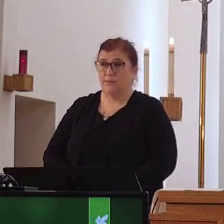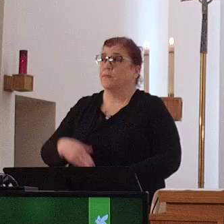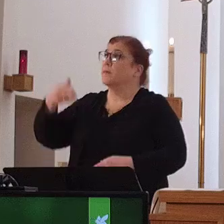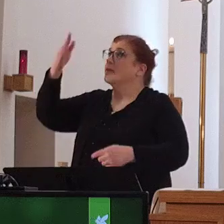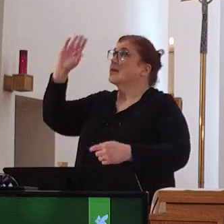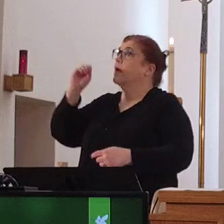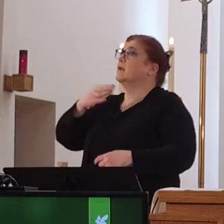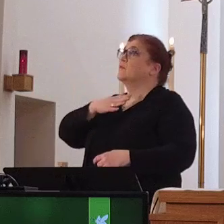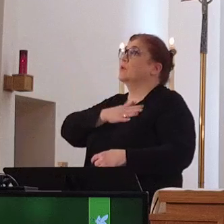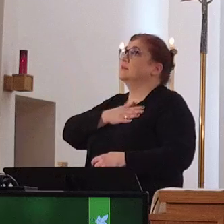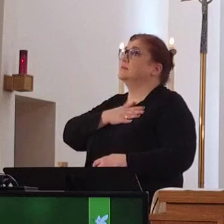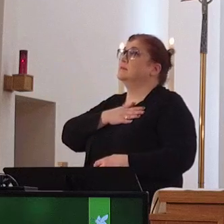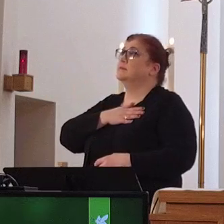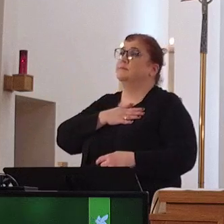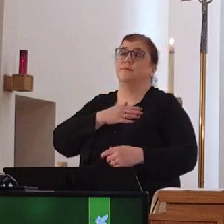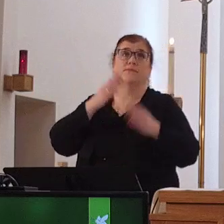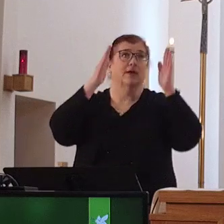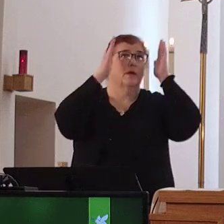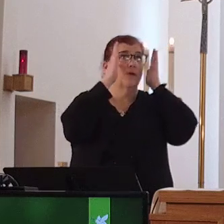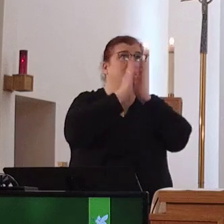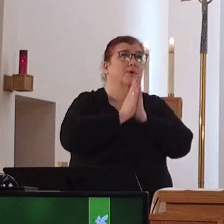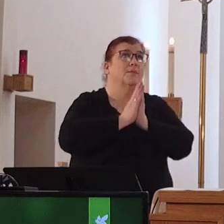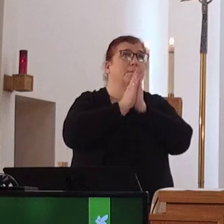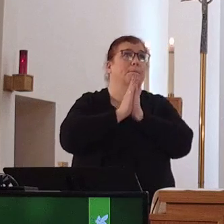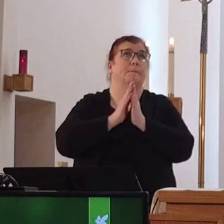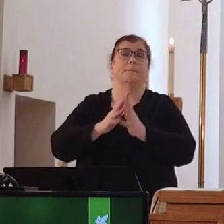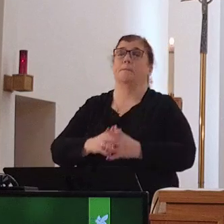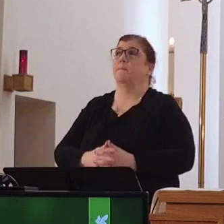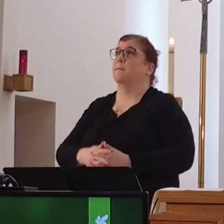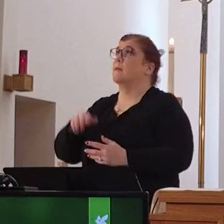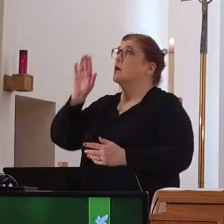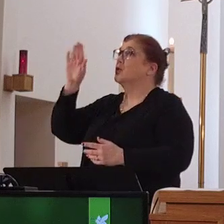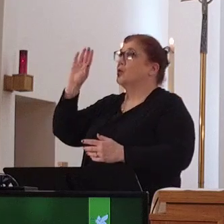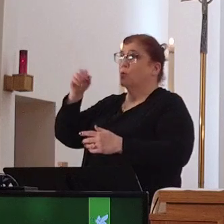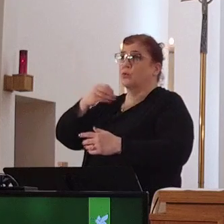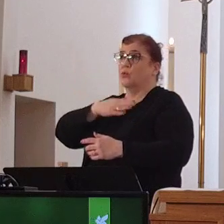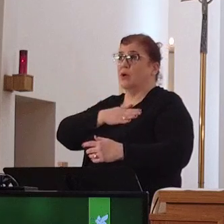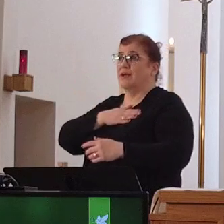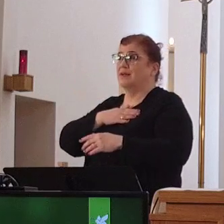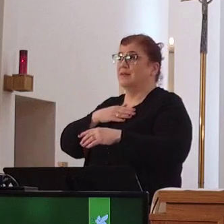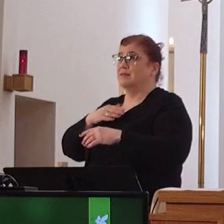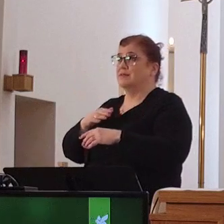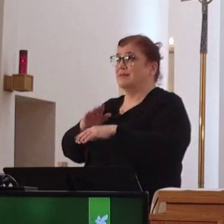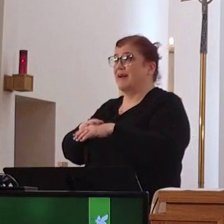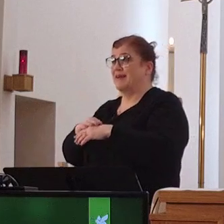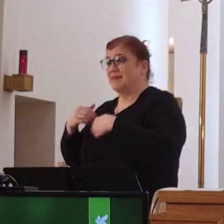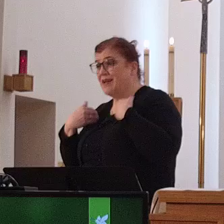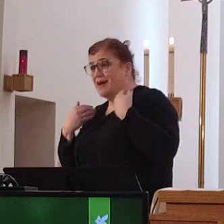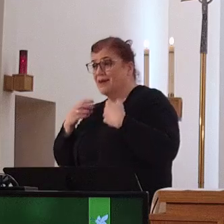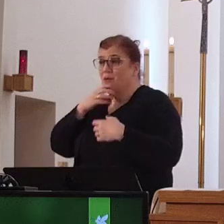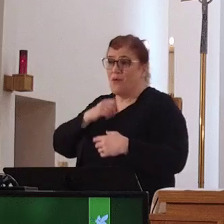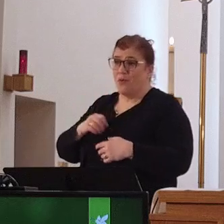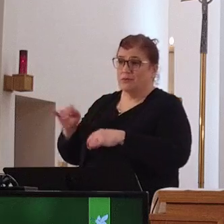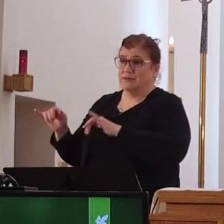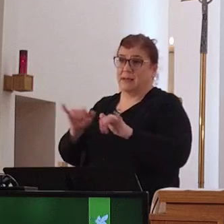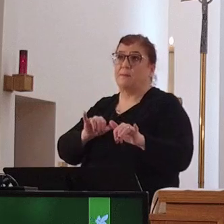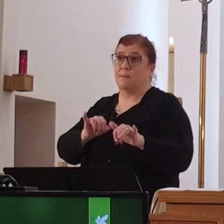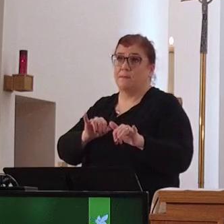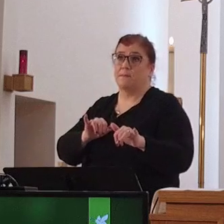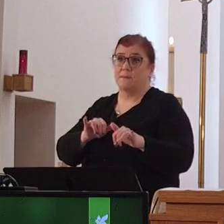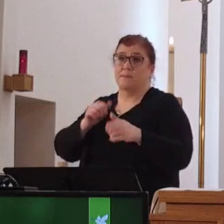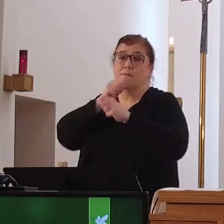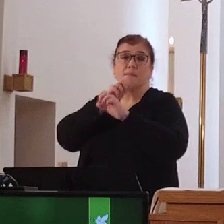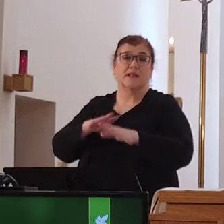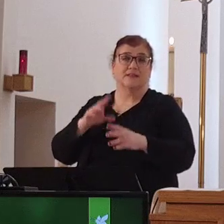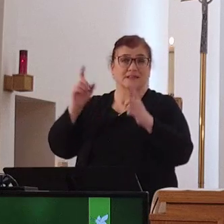God of grace, hear our prayer. Your grace falls upon young and old alike. Bless the gifts